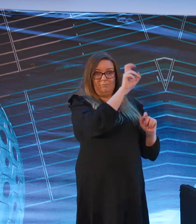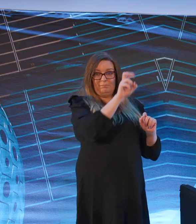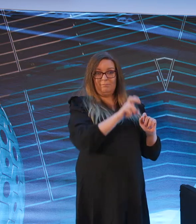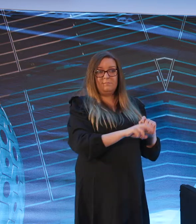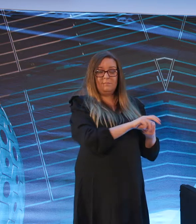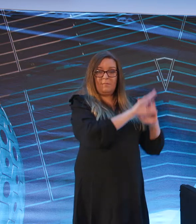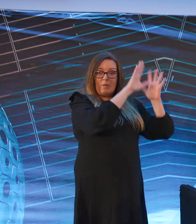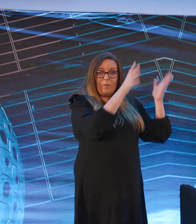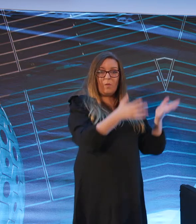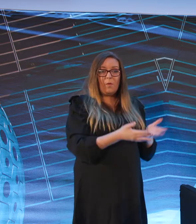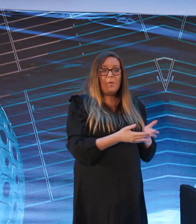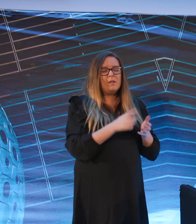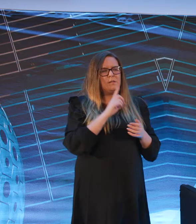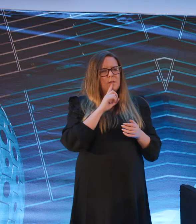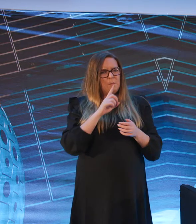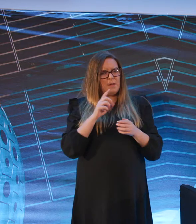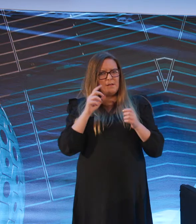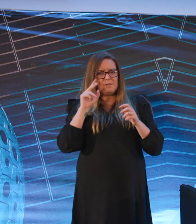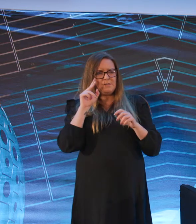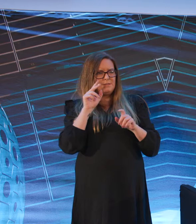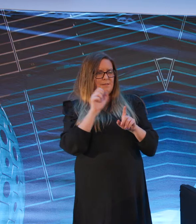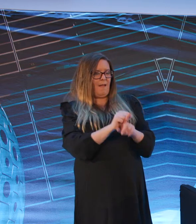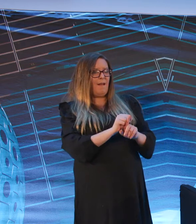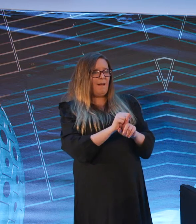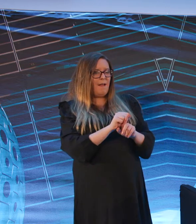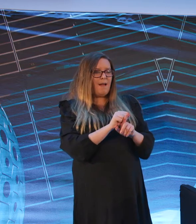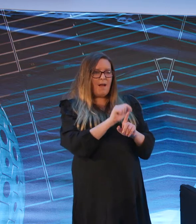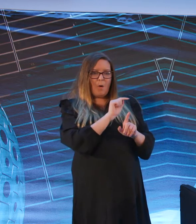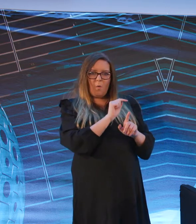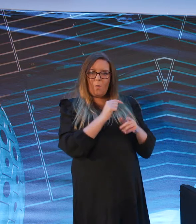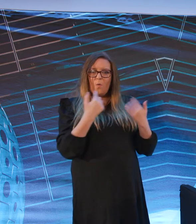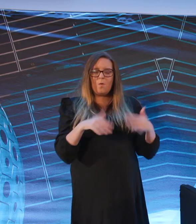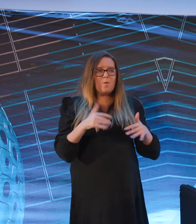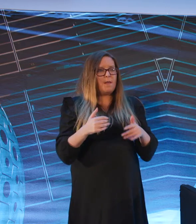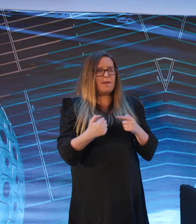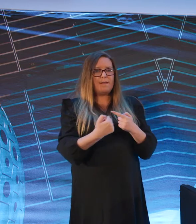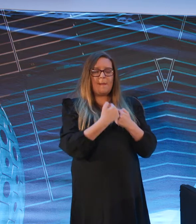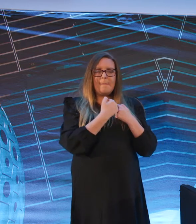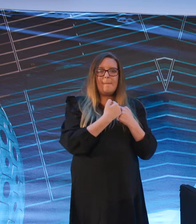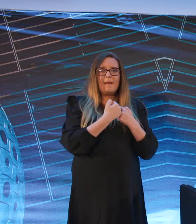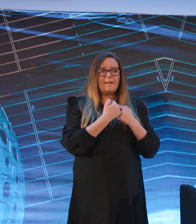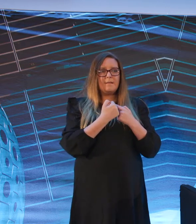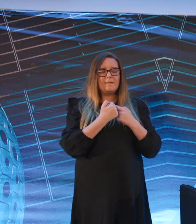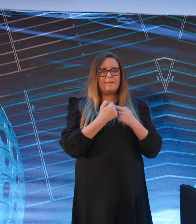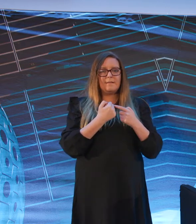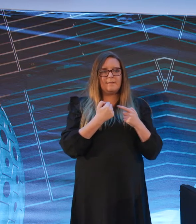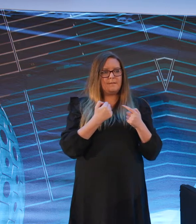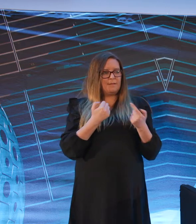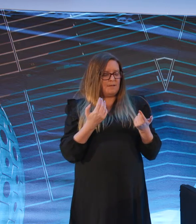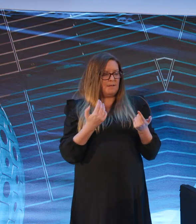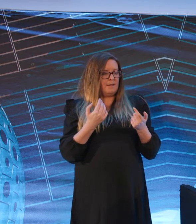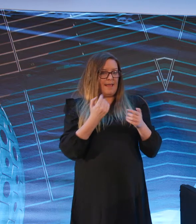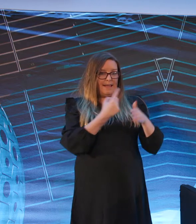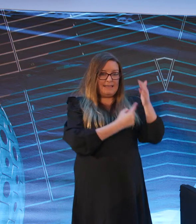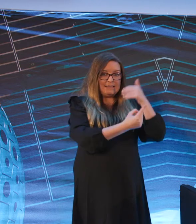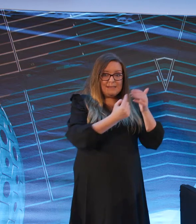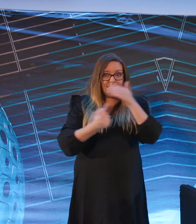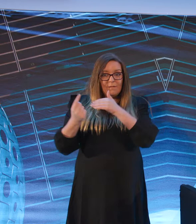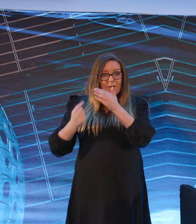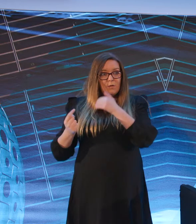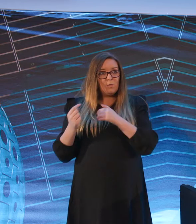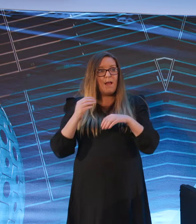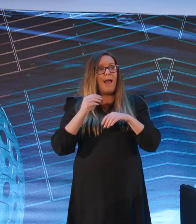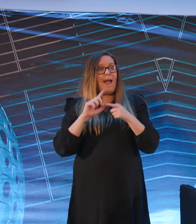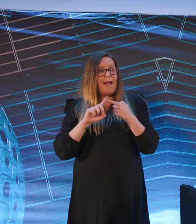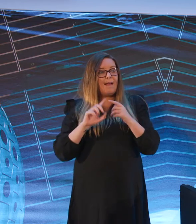the transformative power of education and the profound impact that it can make on individuals and